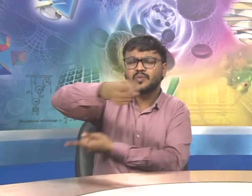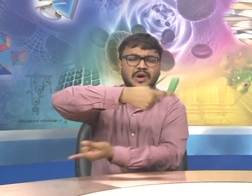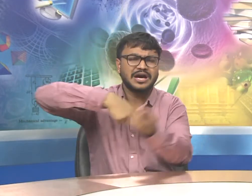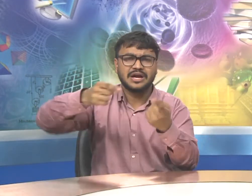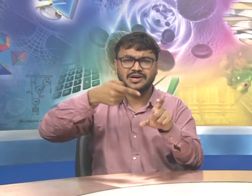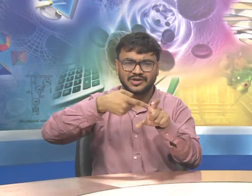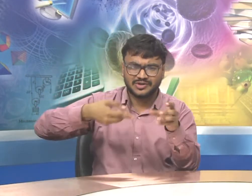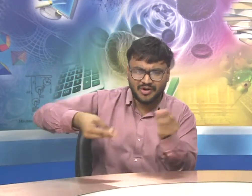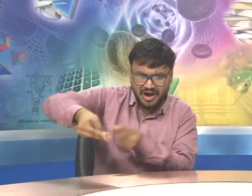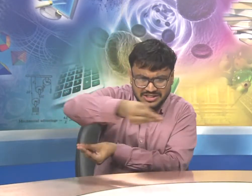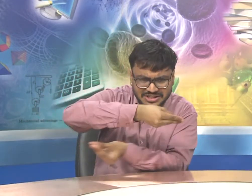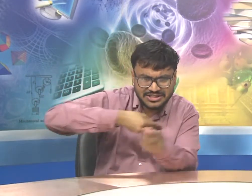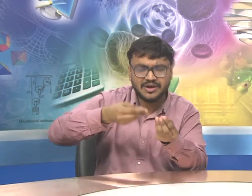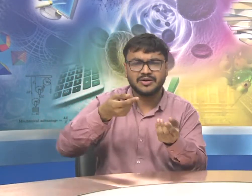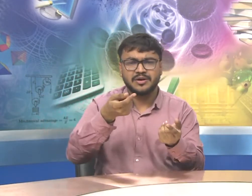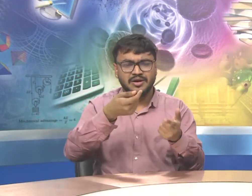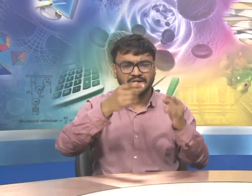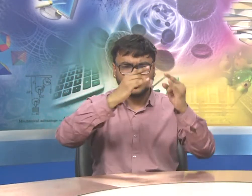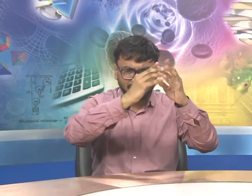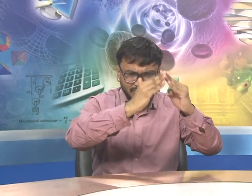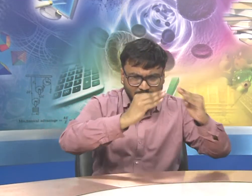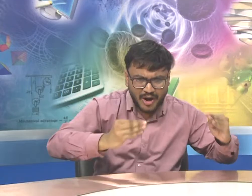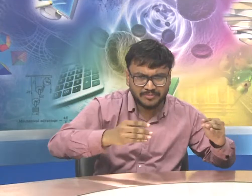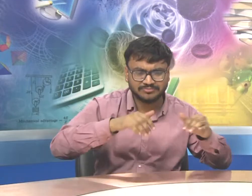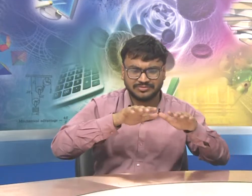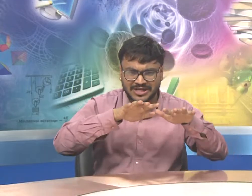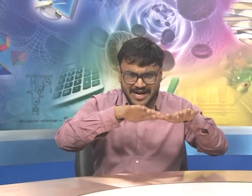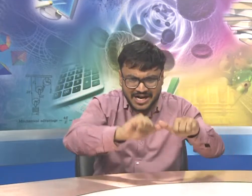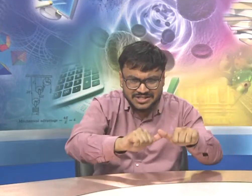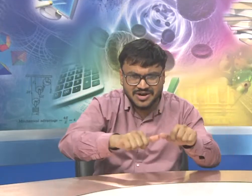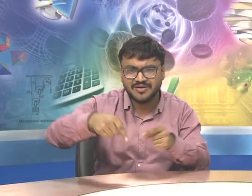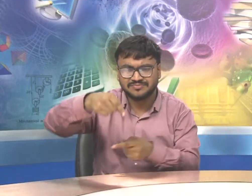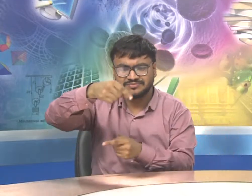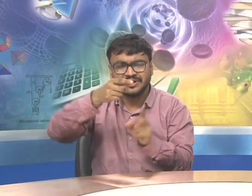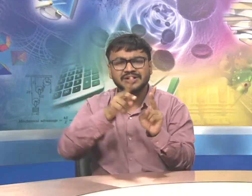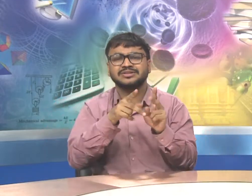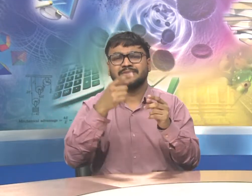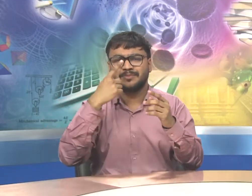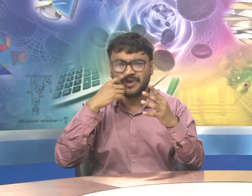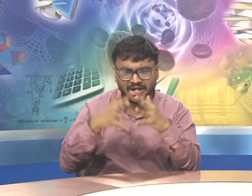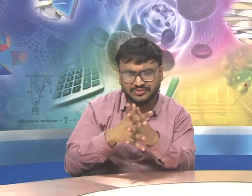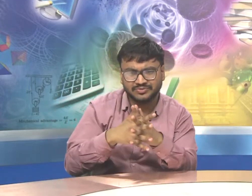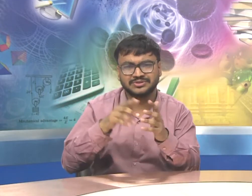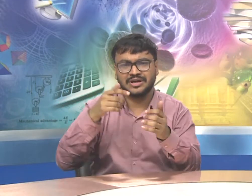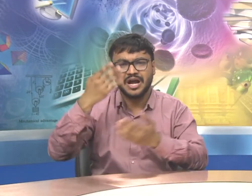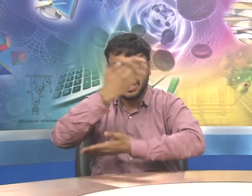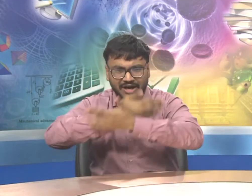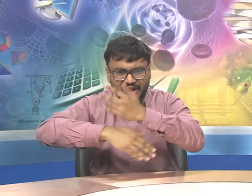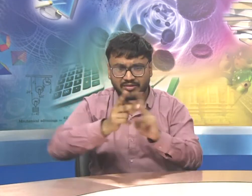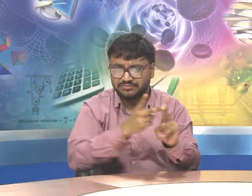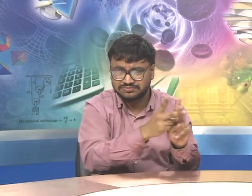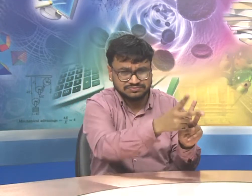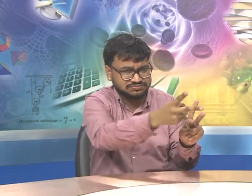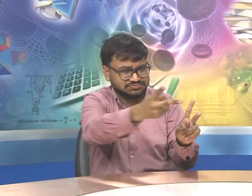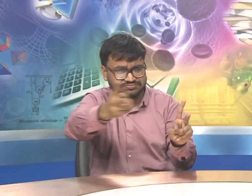various historic decisions to safeguard the right of the individuals.